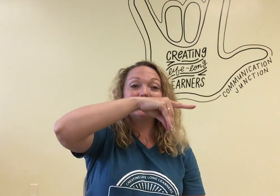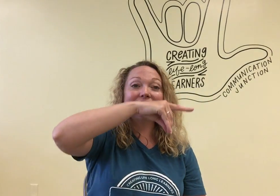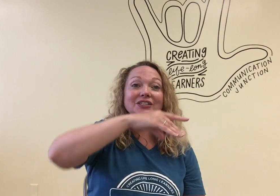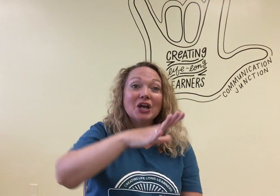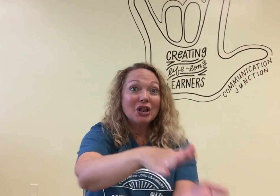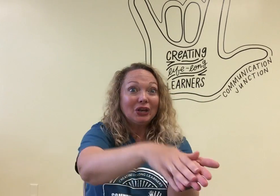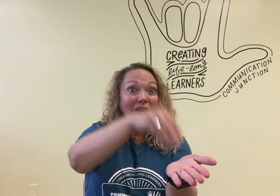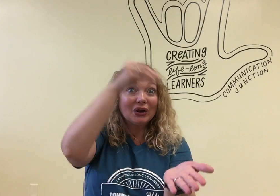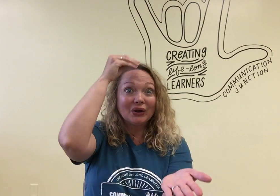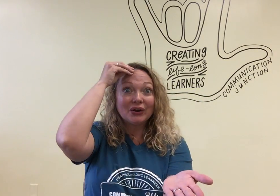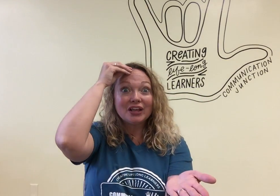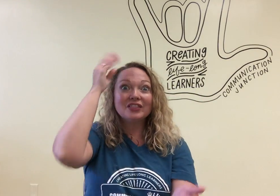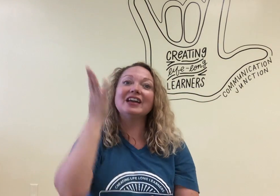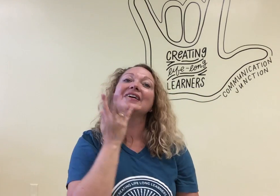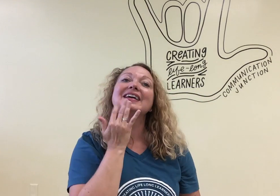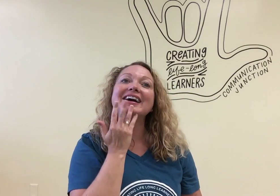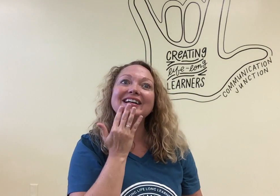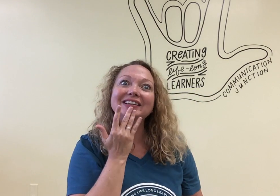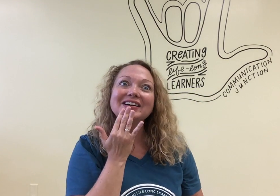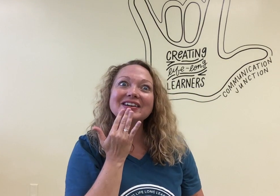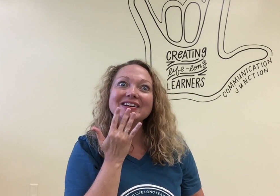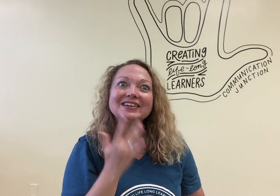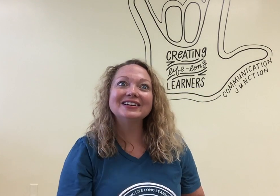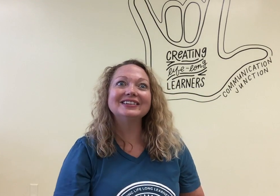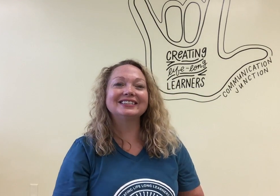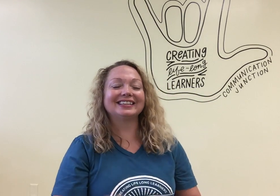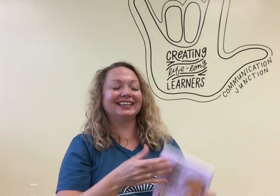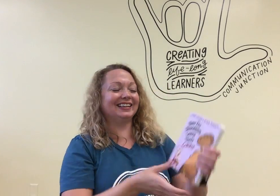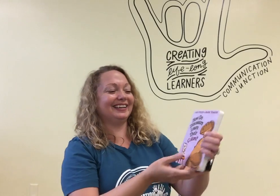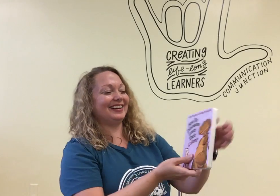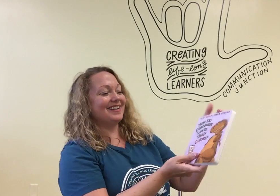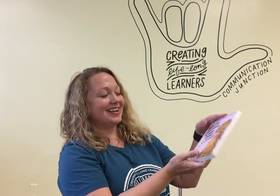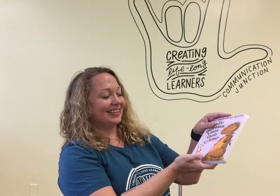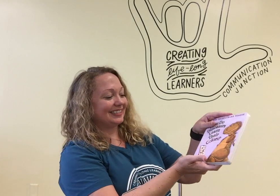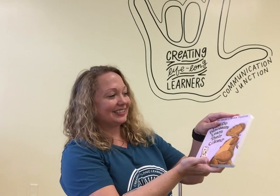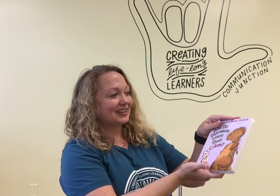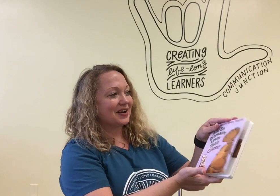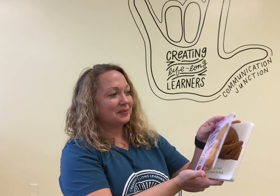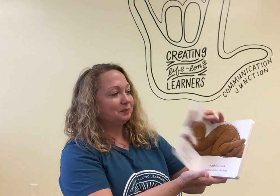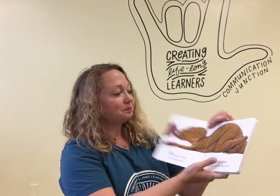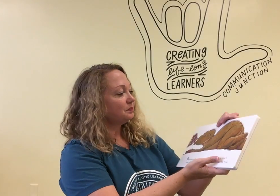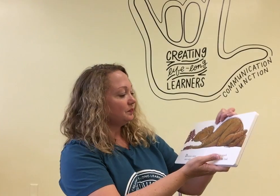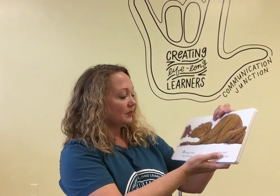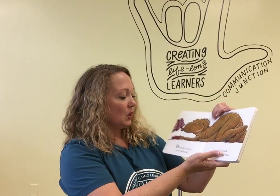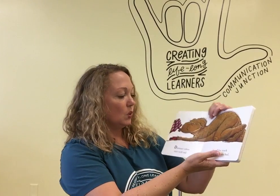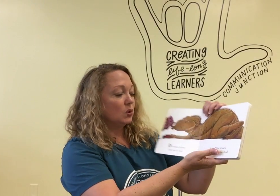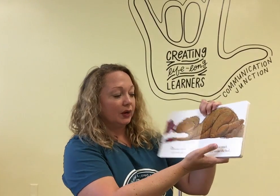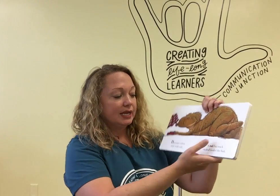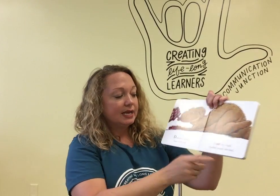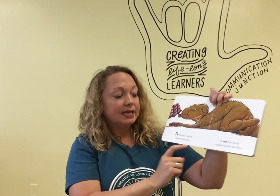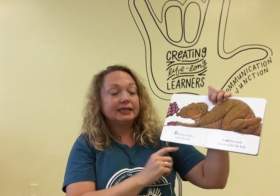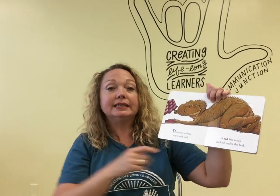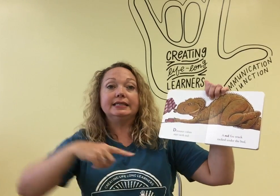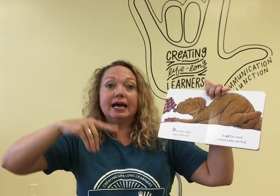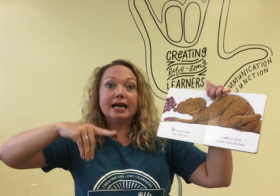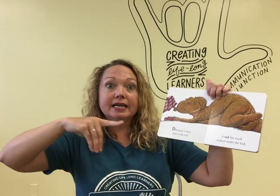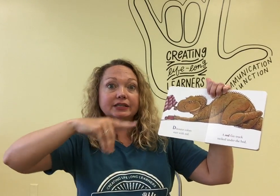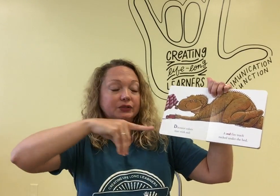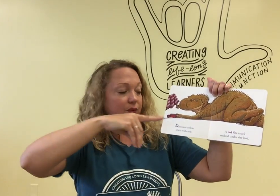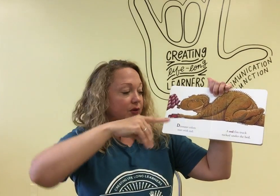Dinosaurs Learn Their Colors? All right, let's get started. Ooh,